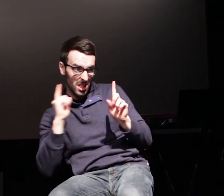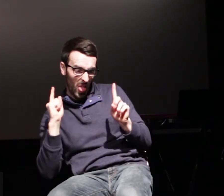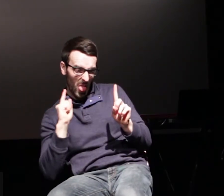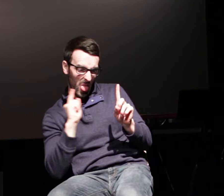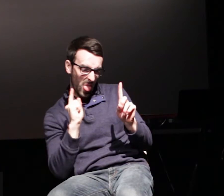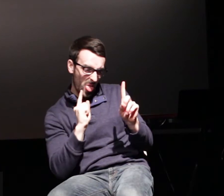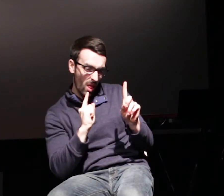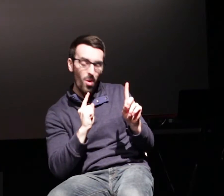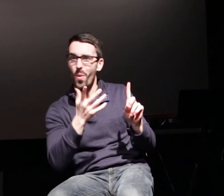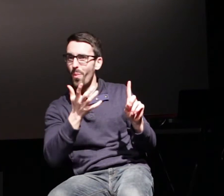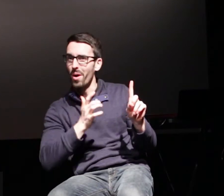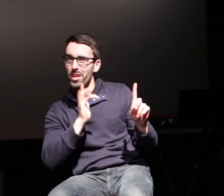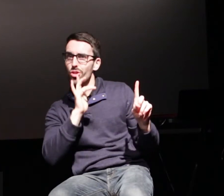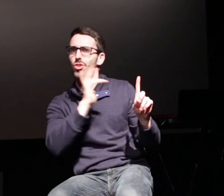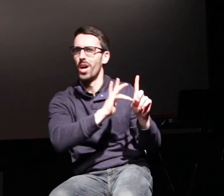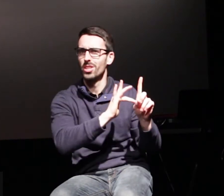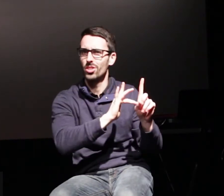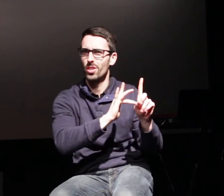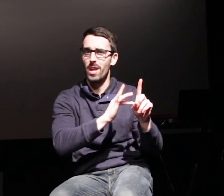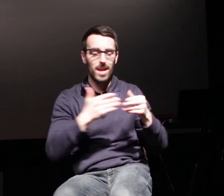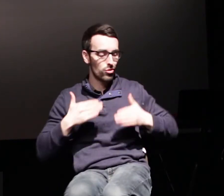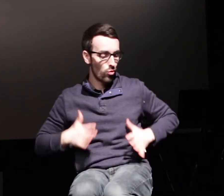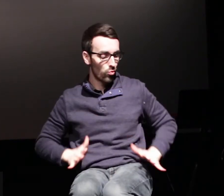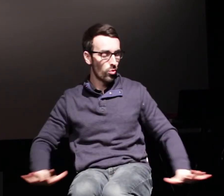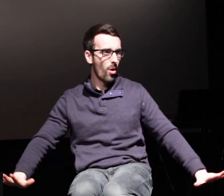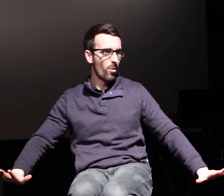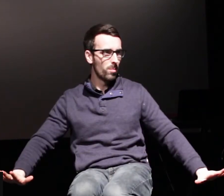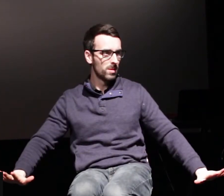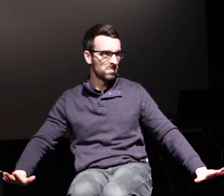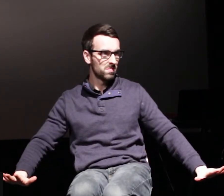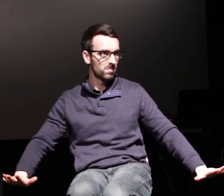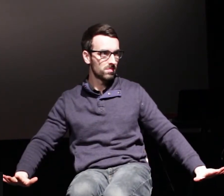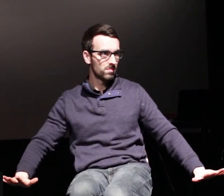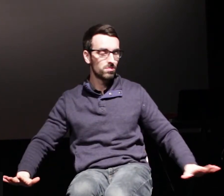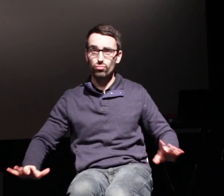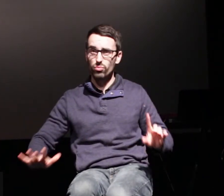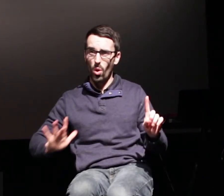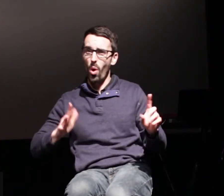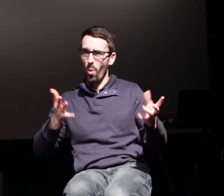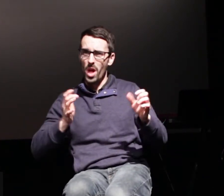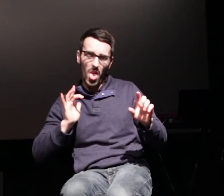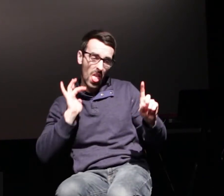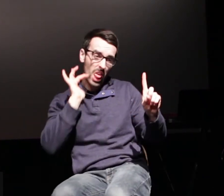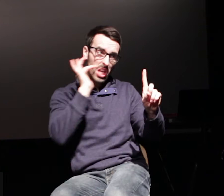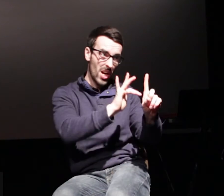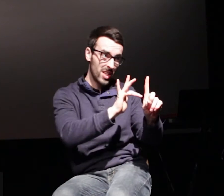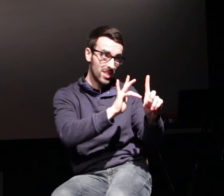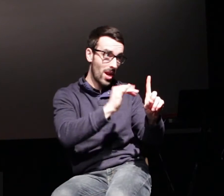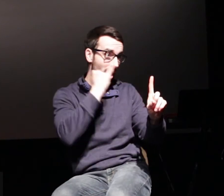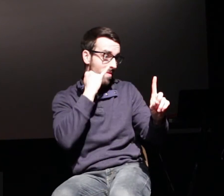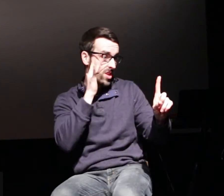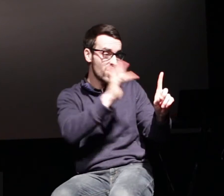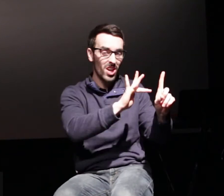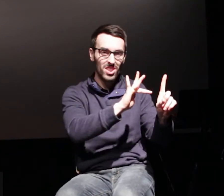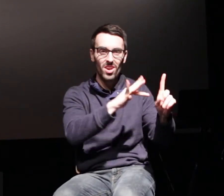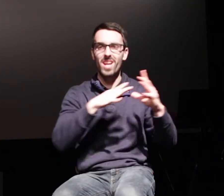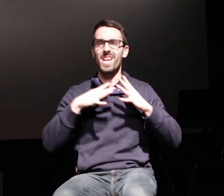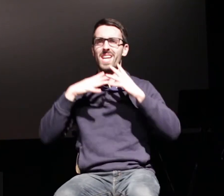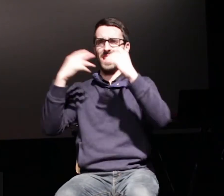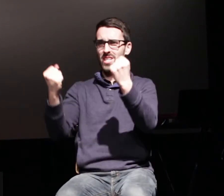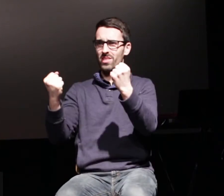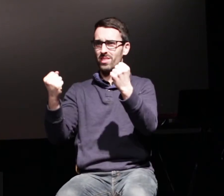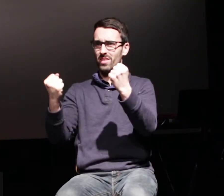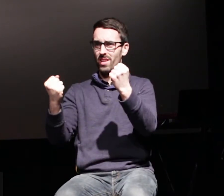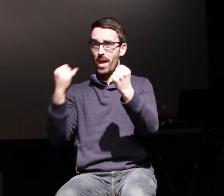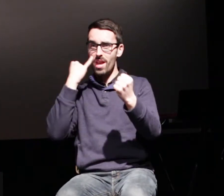I can just touch his robe, I will be healed. Keep that in your mind. Remember, that's her thinking as she approaches Jesus. If I can just